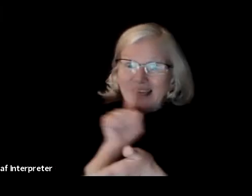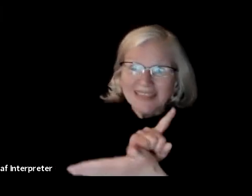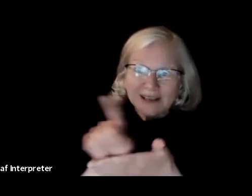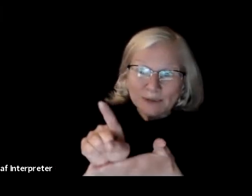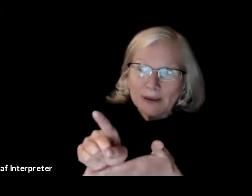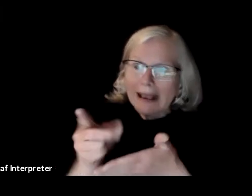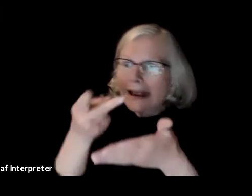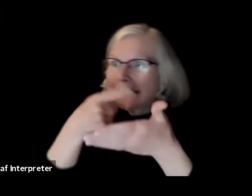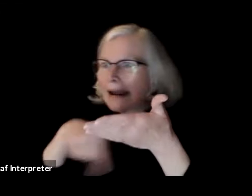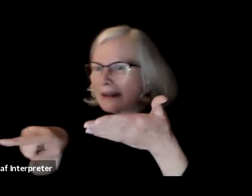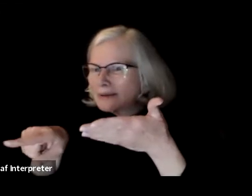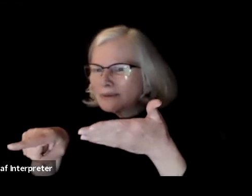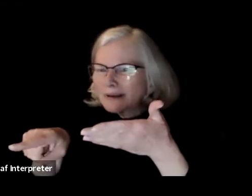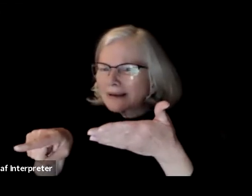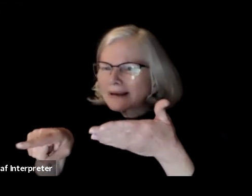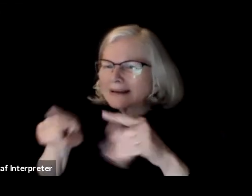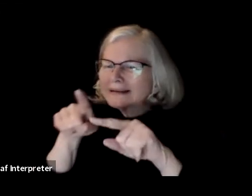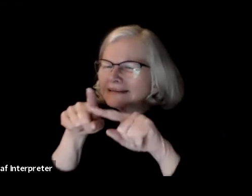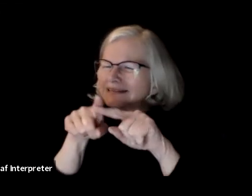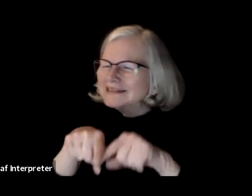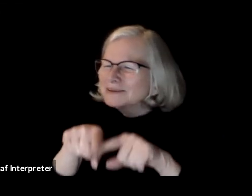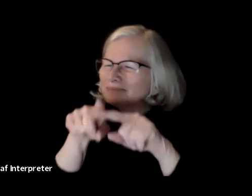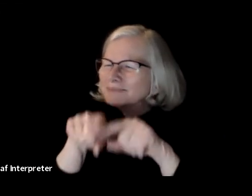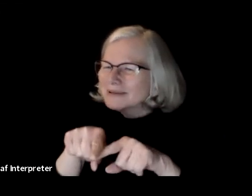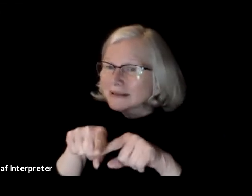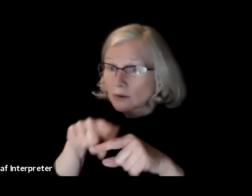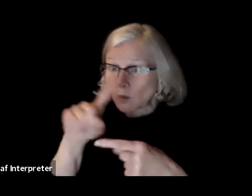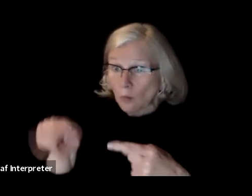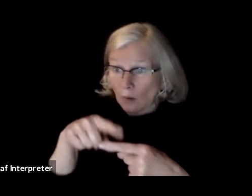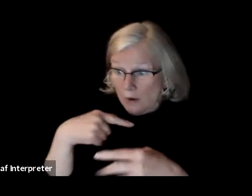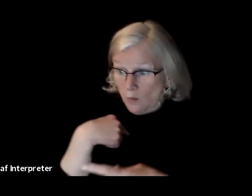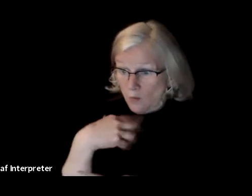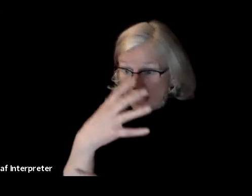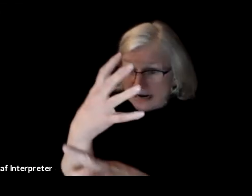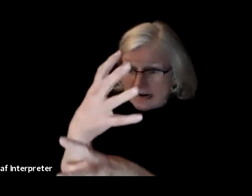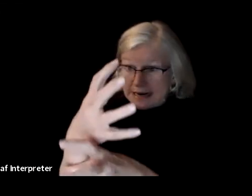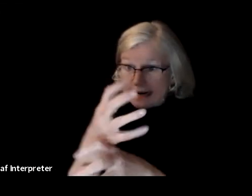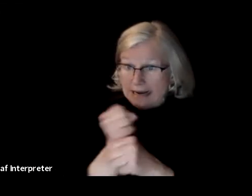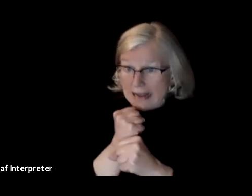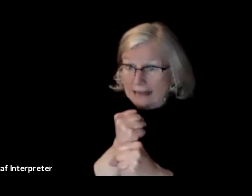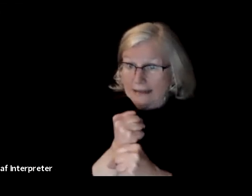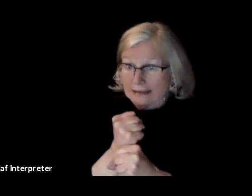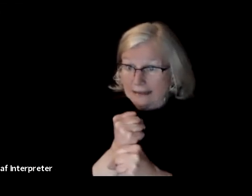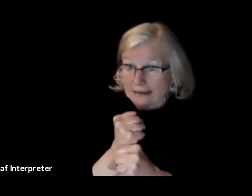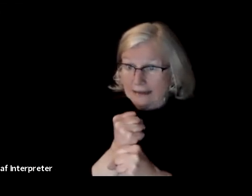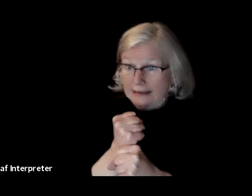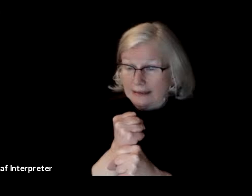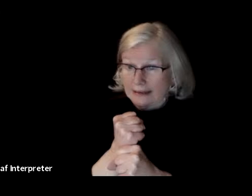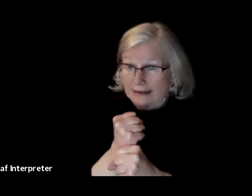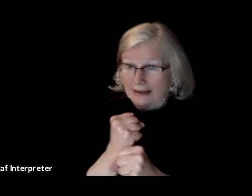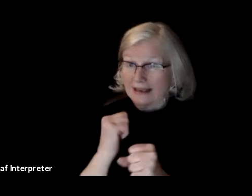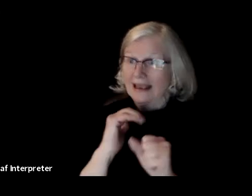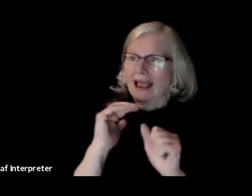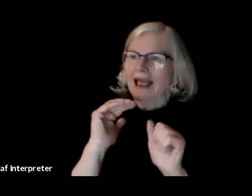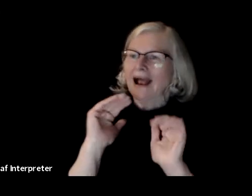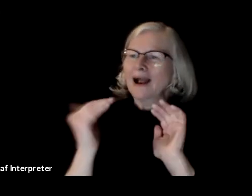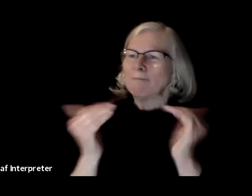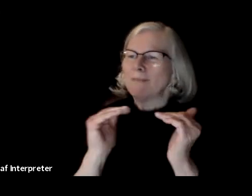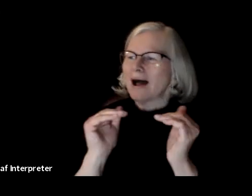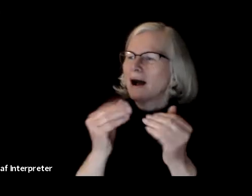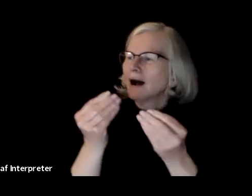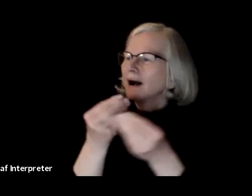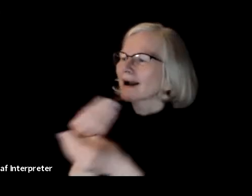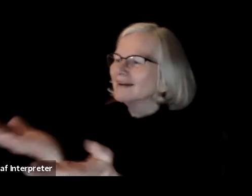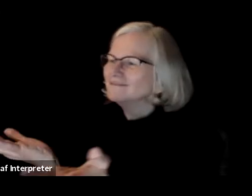you're talking about the allocation week or the ship week. And so right now, what we've gotten this week is